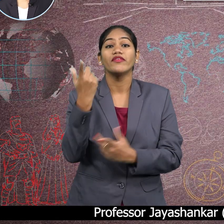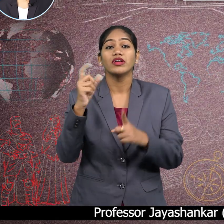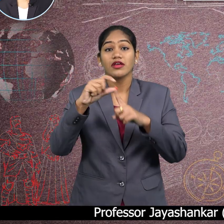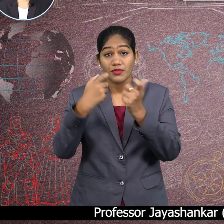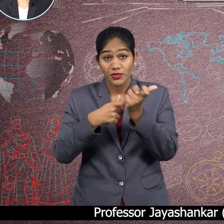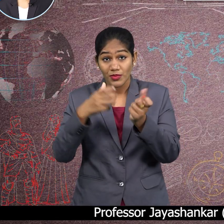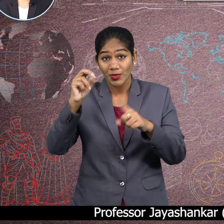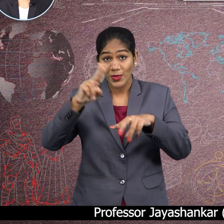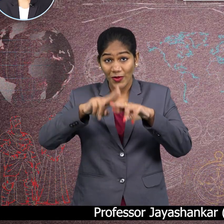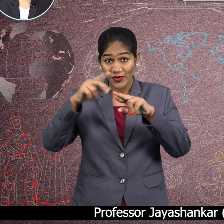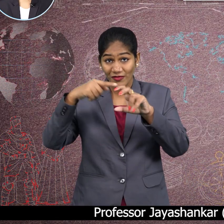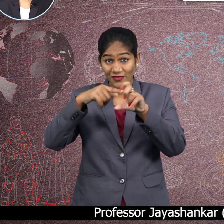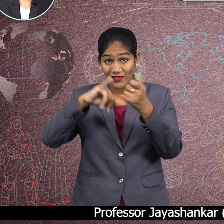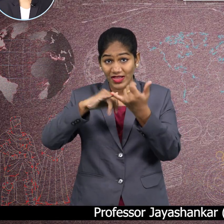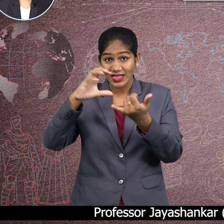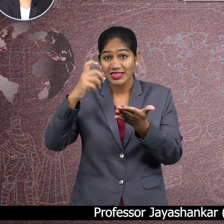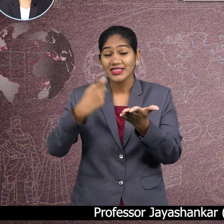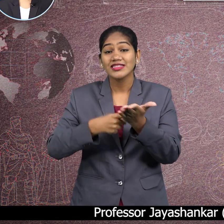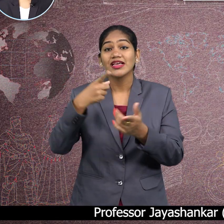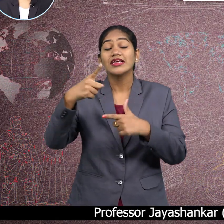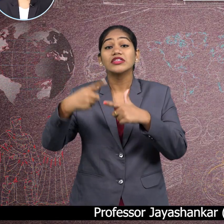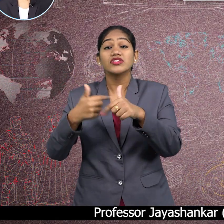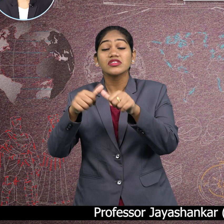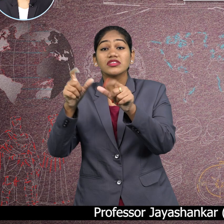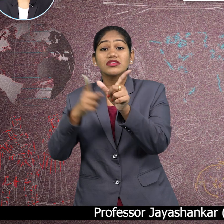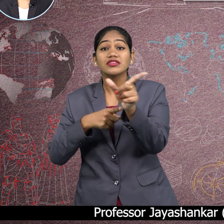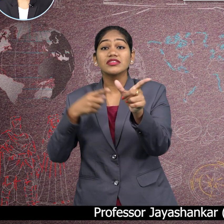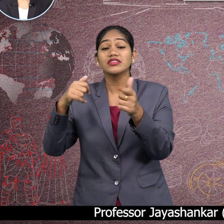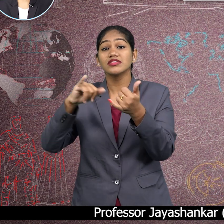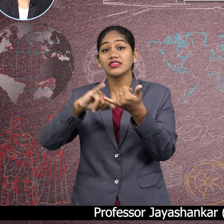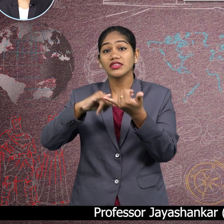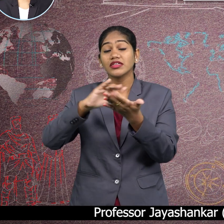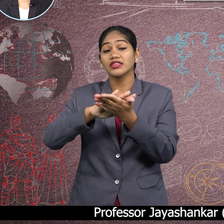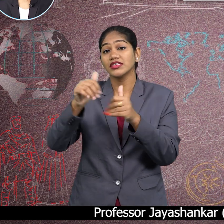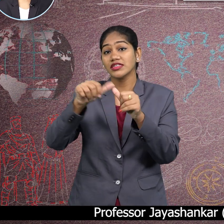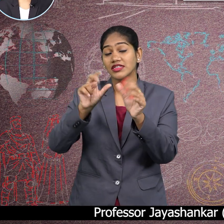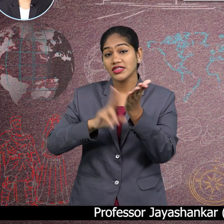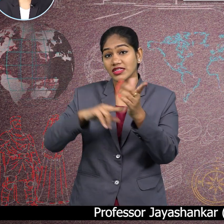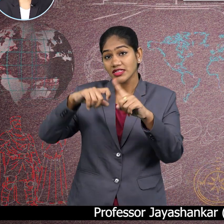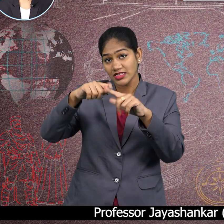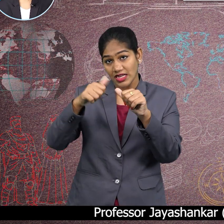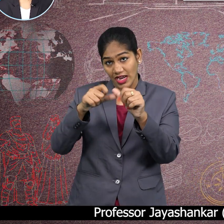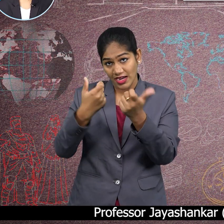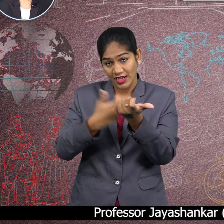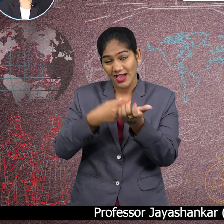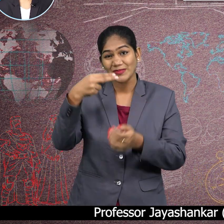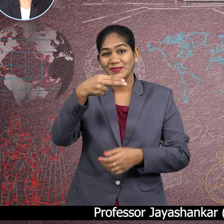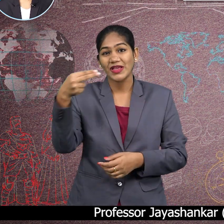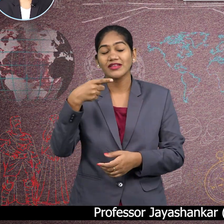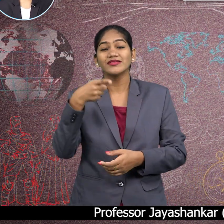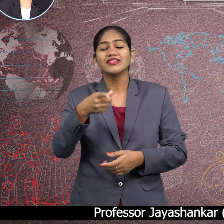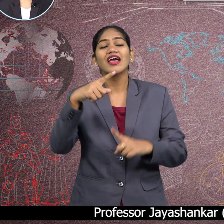Professor Jaishankar, the Telangana ideologist.